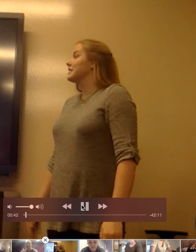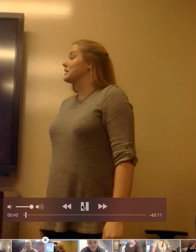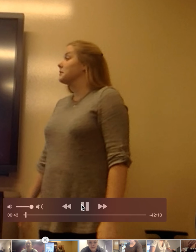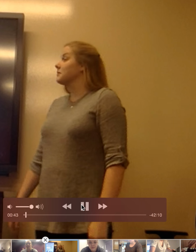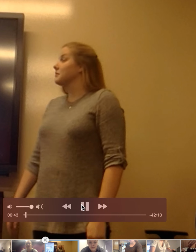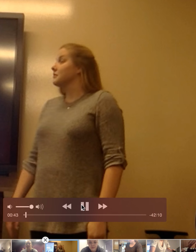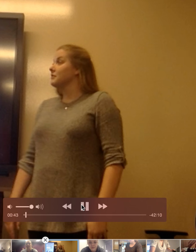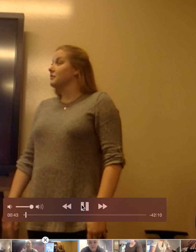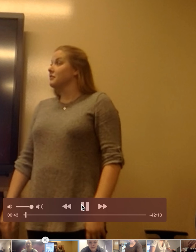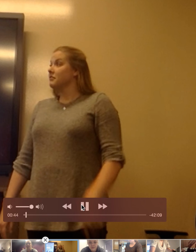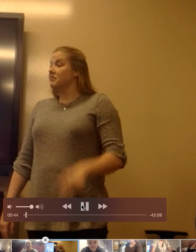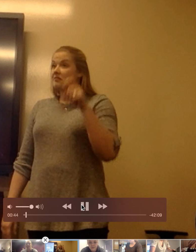presentation.